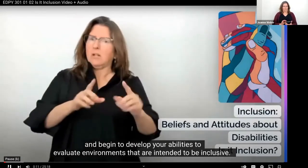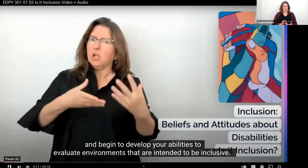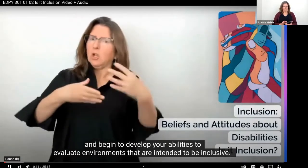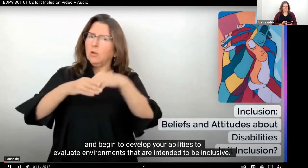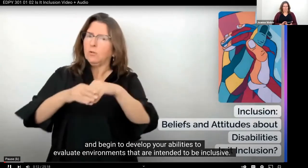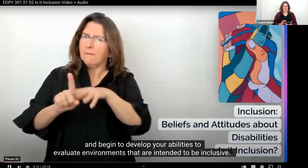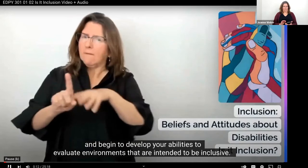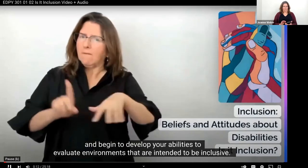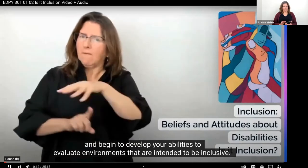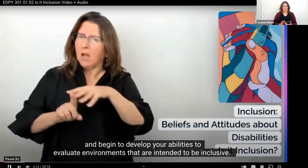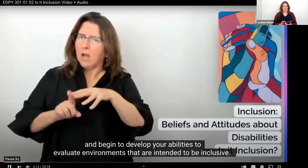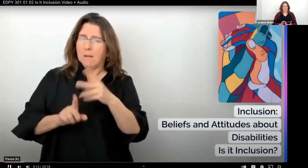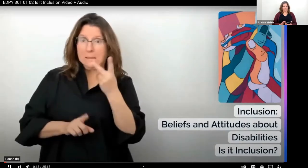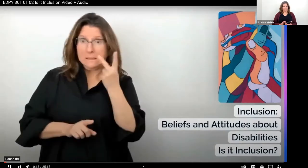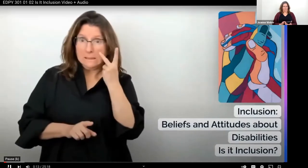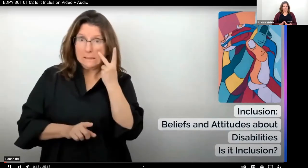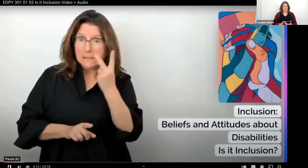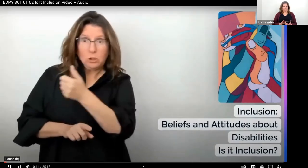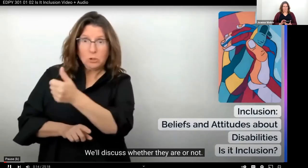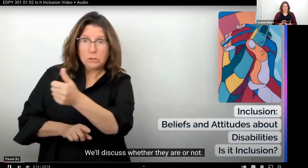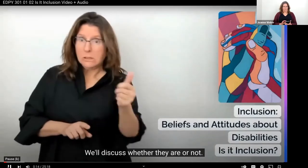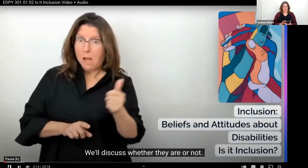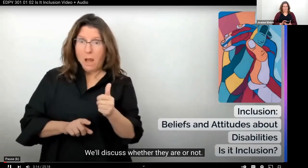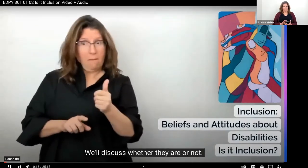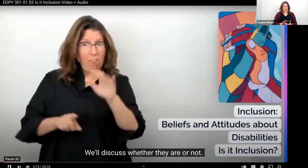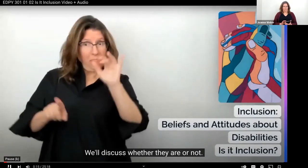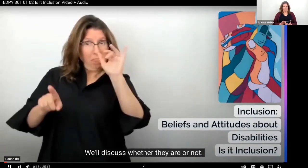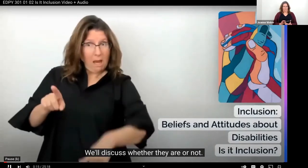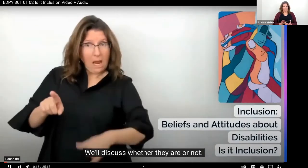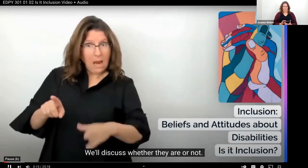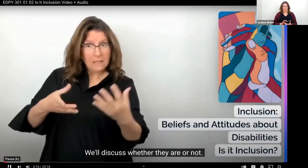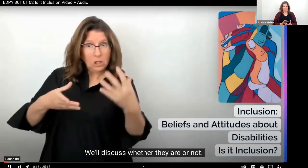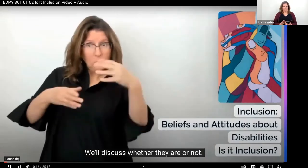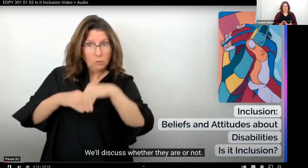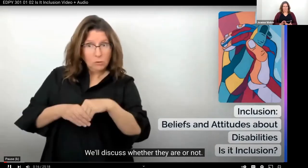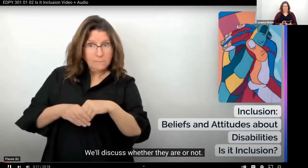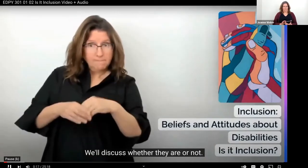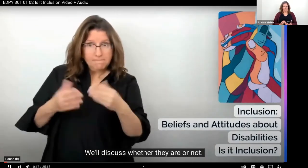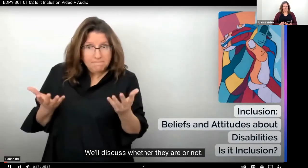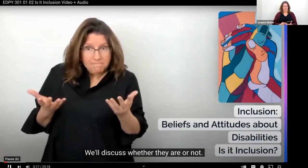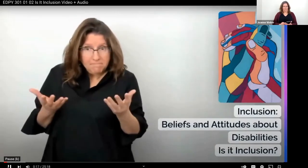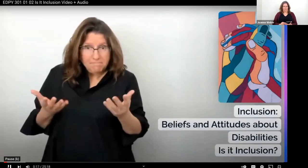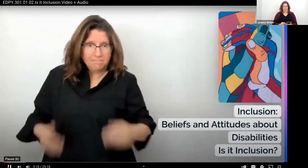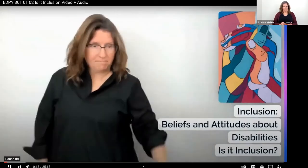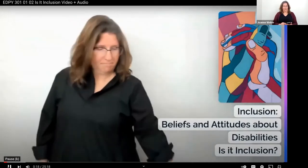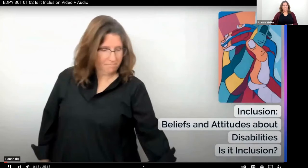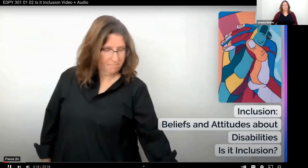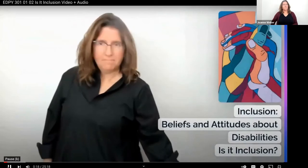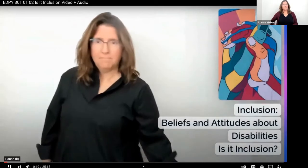that are intended to be inclusive. We'll discuss whether they are or not.